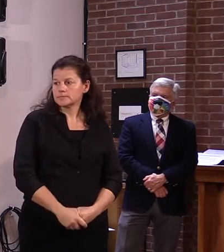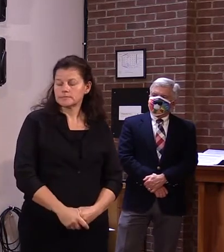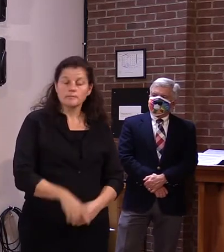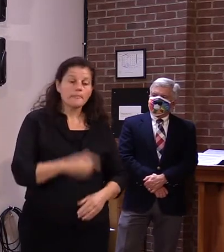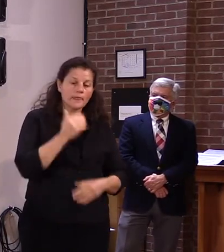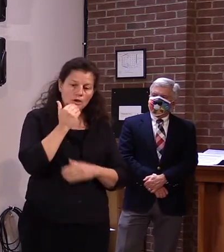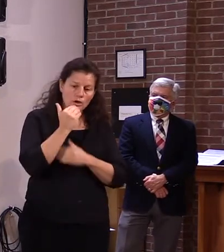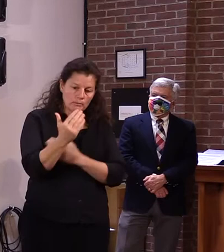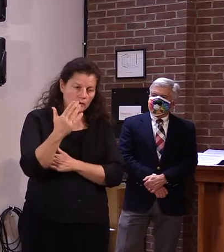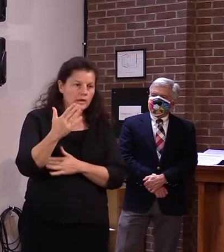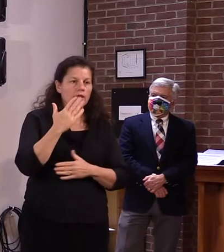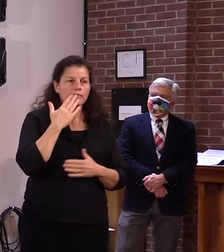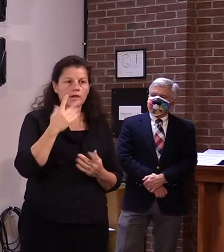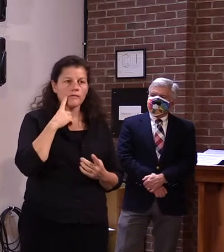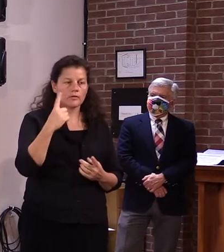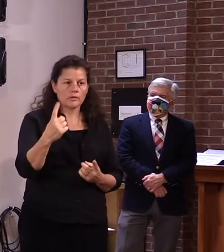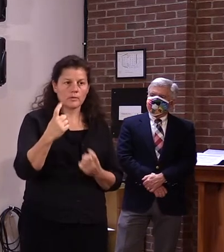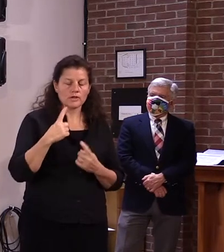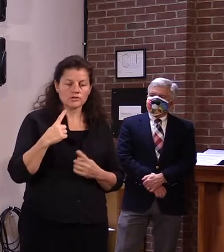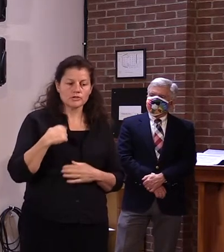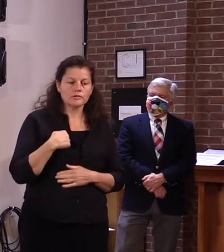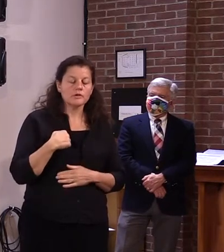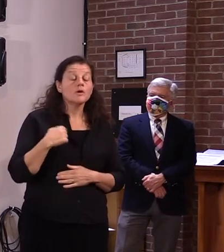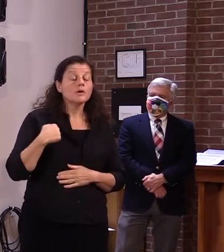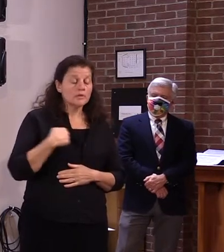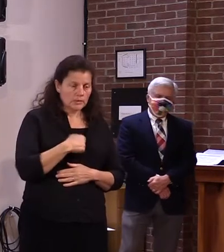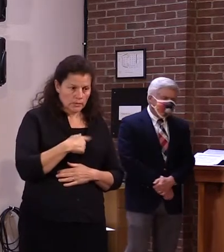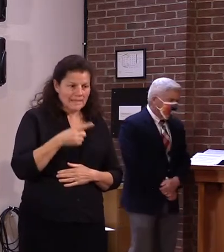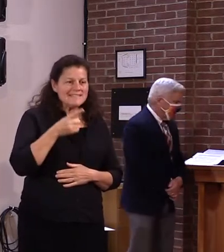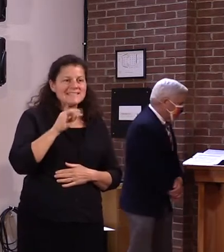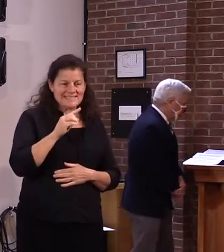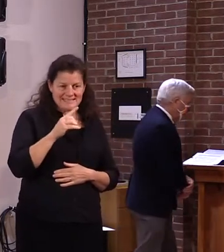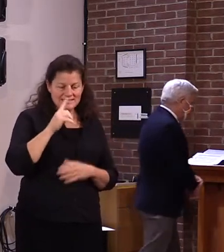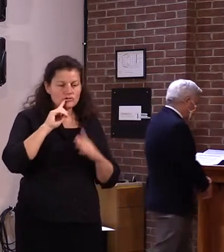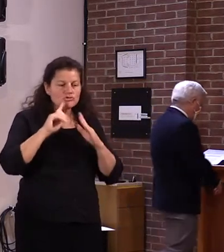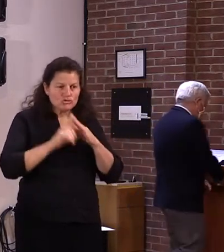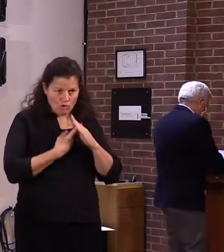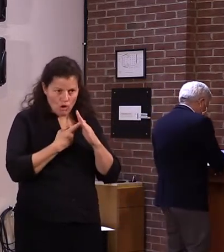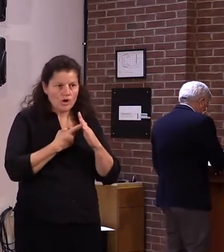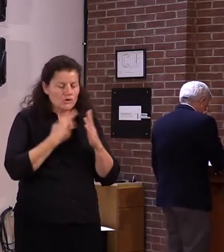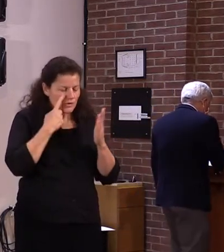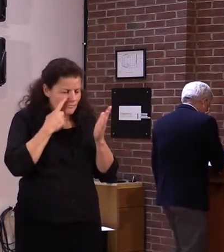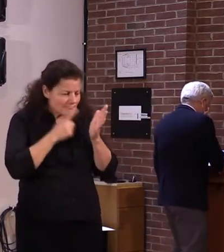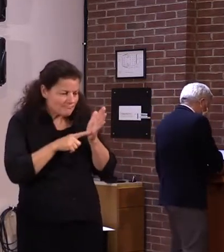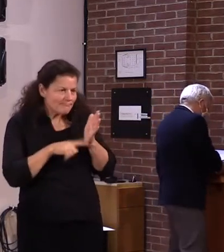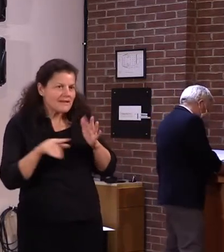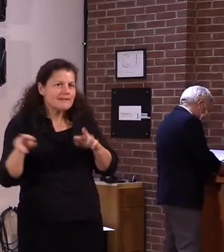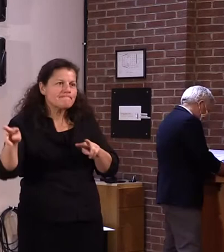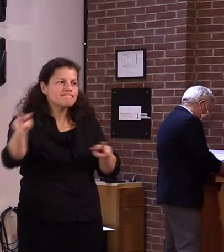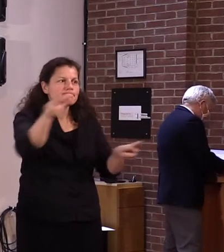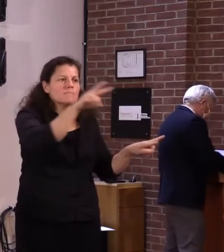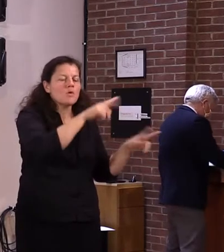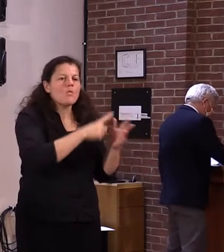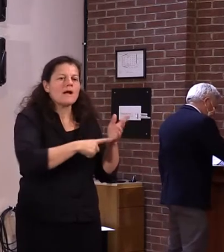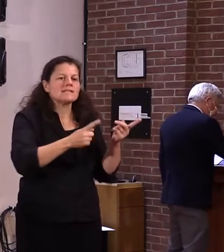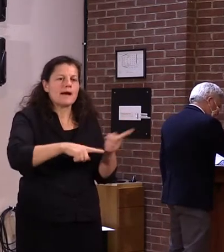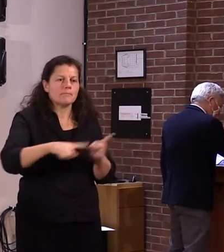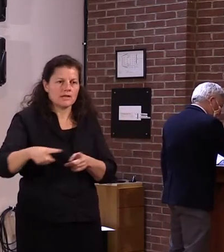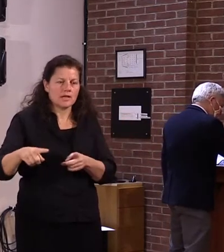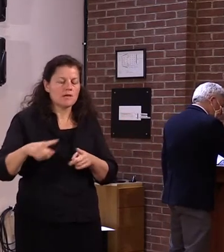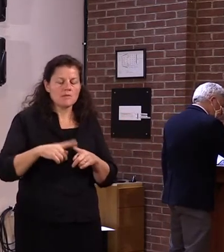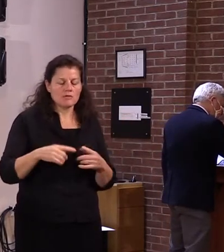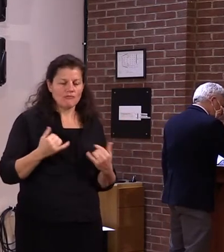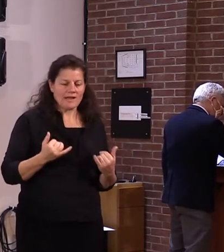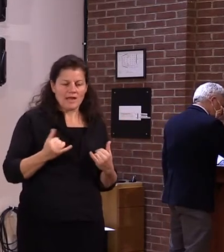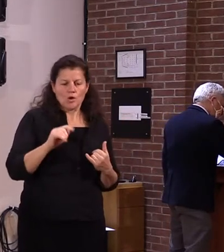Good morning. Thanks for the question. We have begun to sort of scan the landscape to see the impact of current events, but at this point, it's